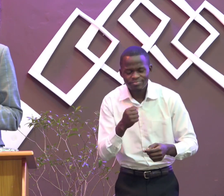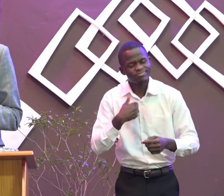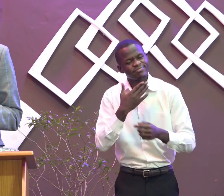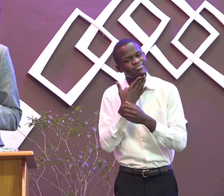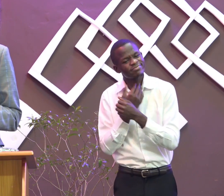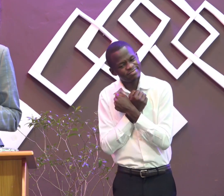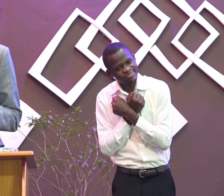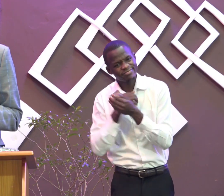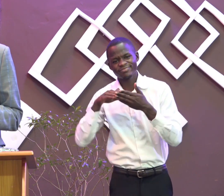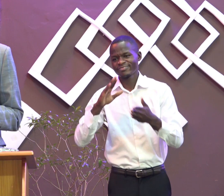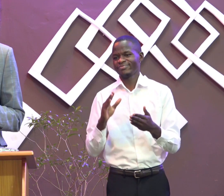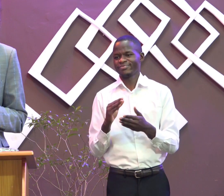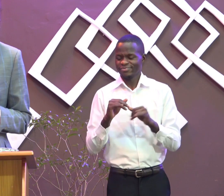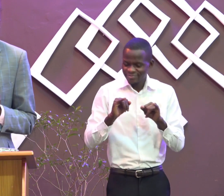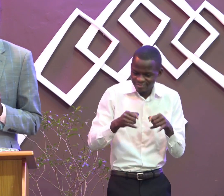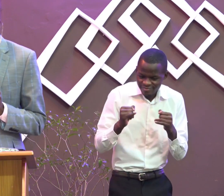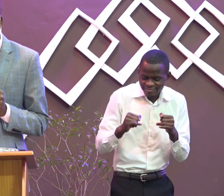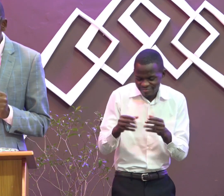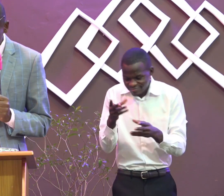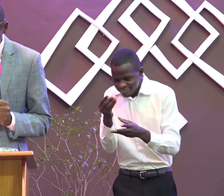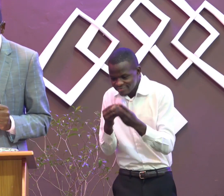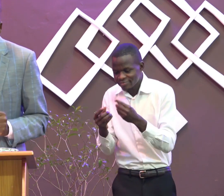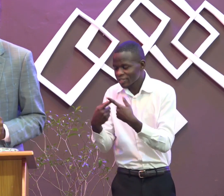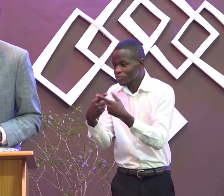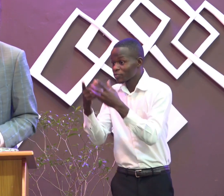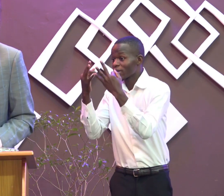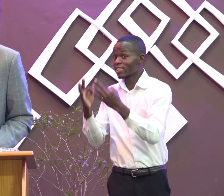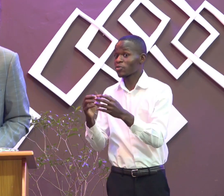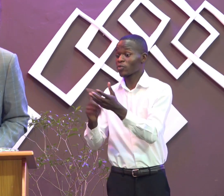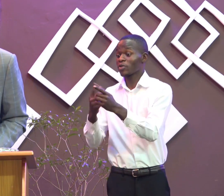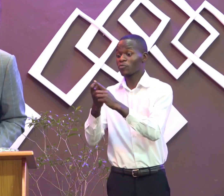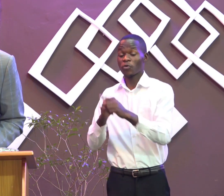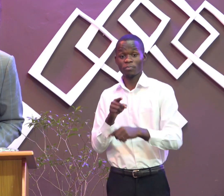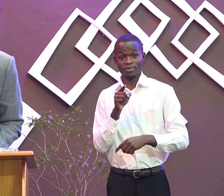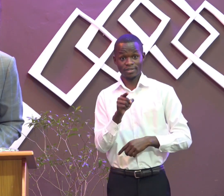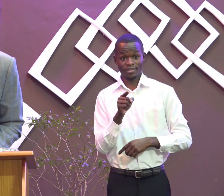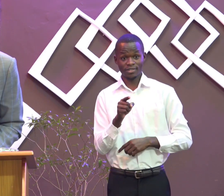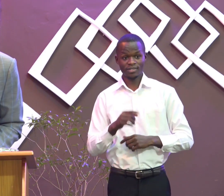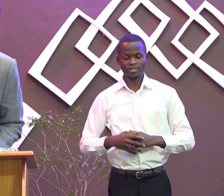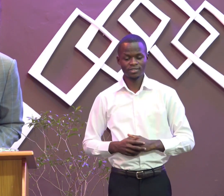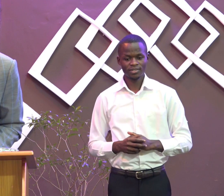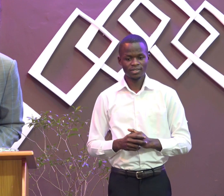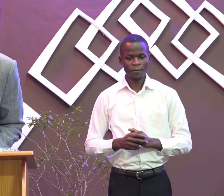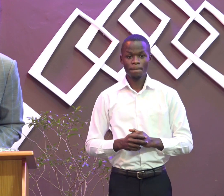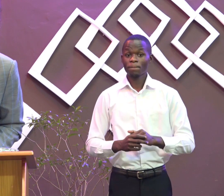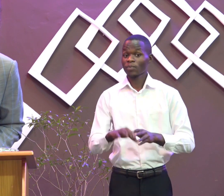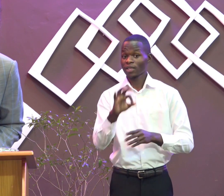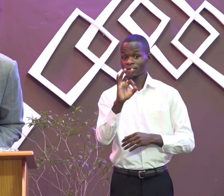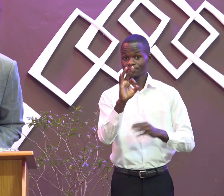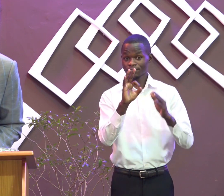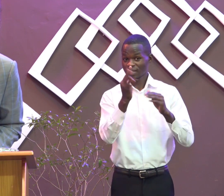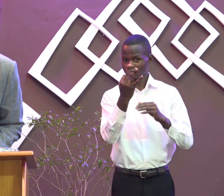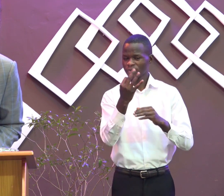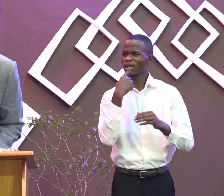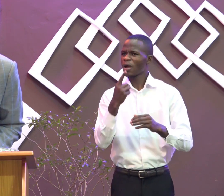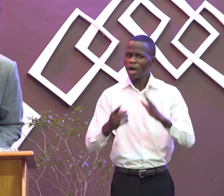omujjake golulie inabye omusikasikako. But I loved the day Manda would come and pick this and that from there. Olinyolokusa tulugambye